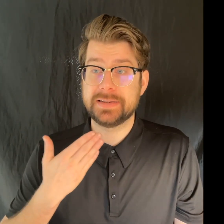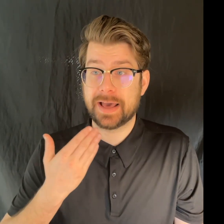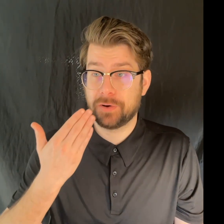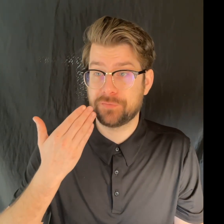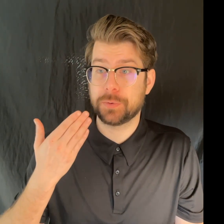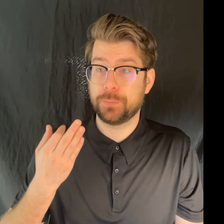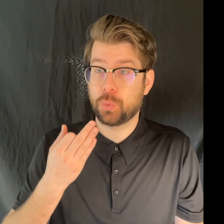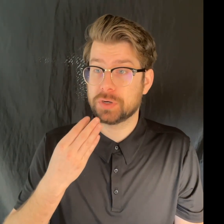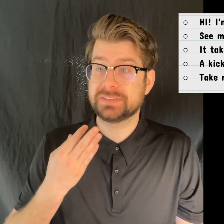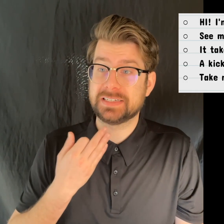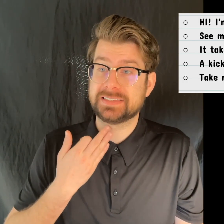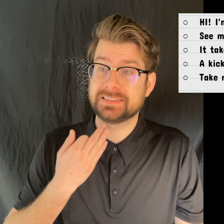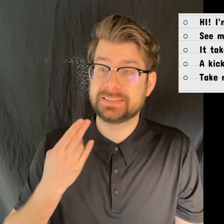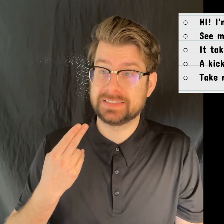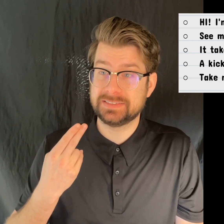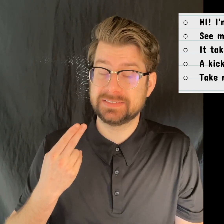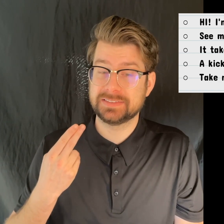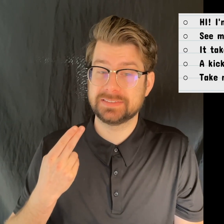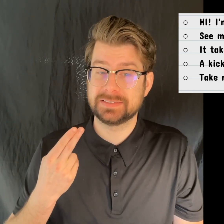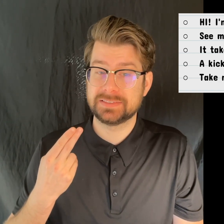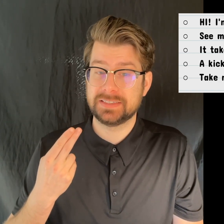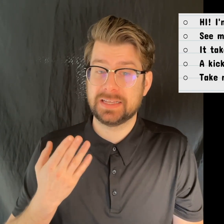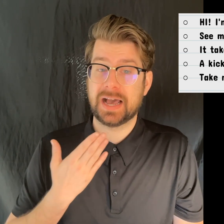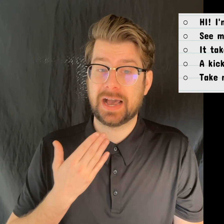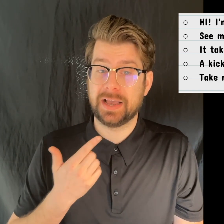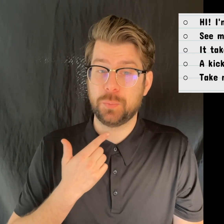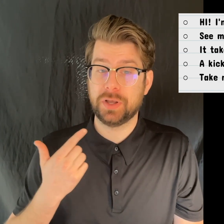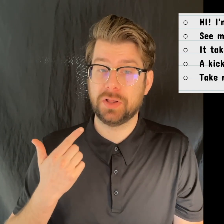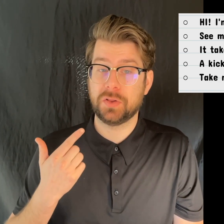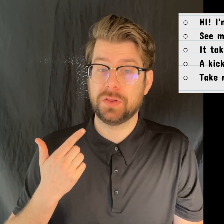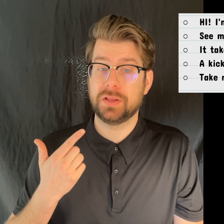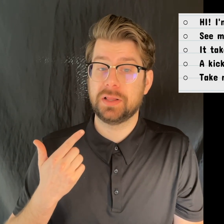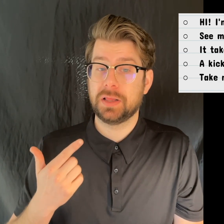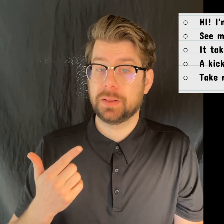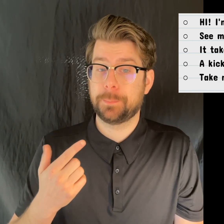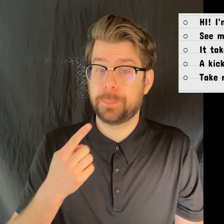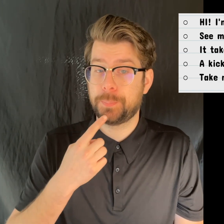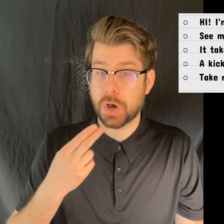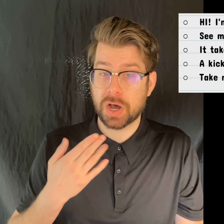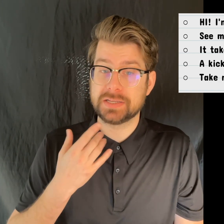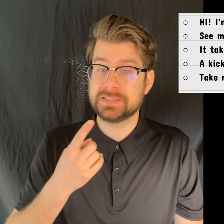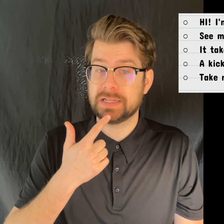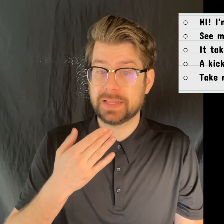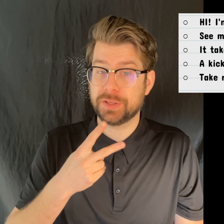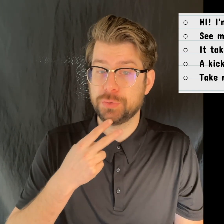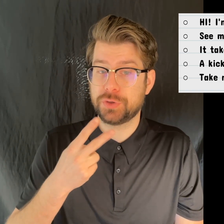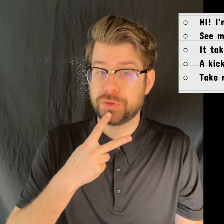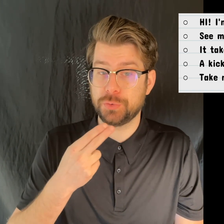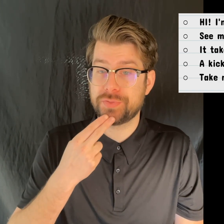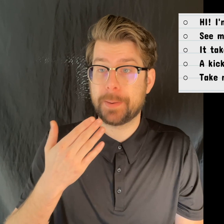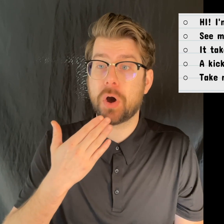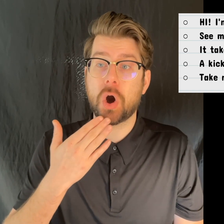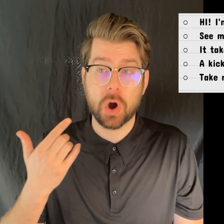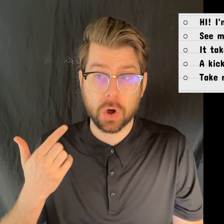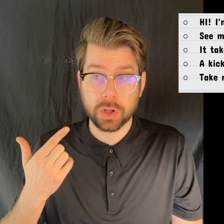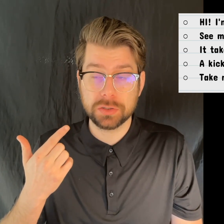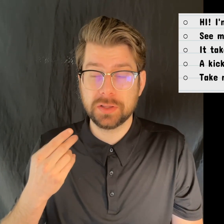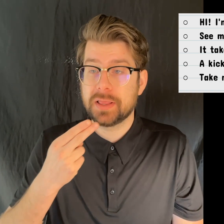Now for more sentences, I will pause and let you cue them all,